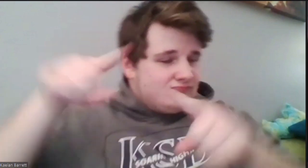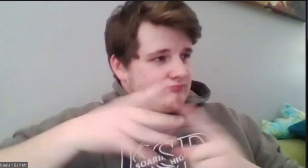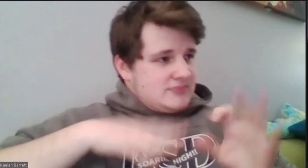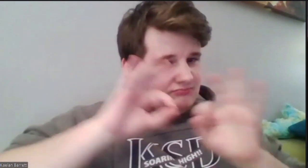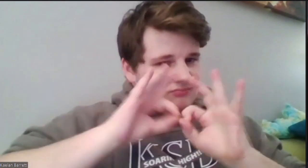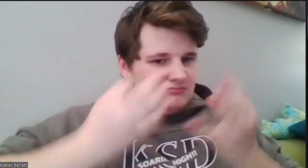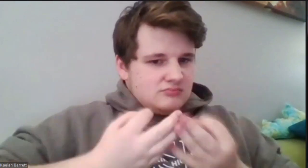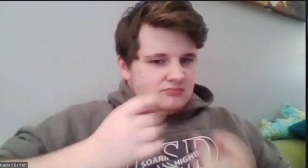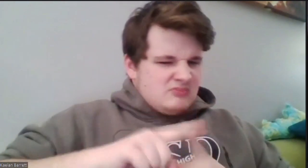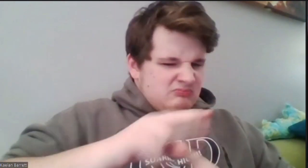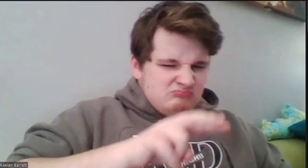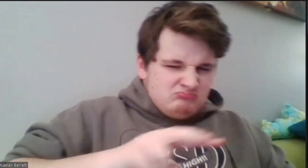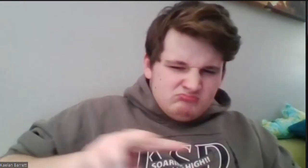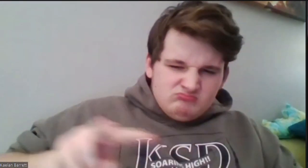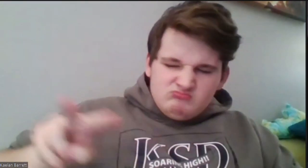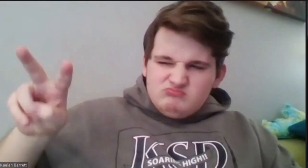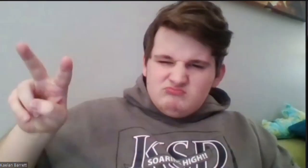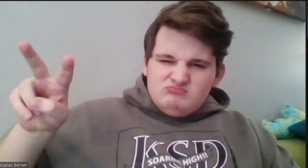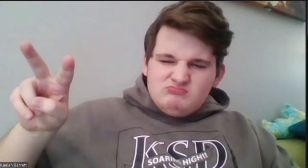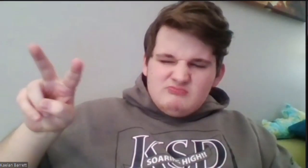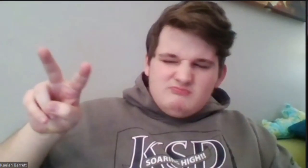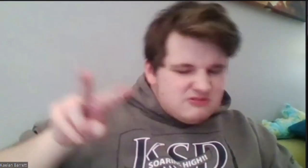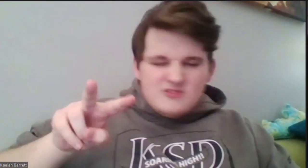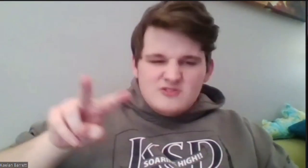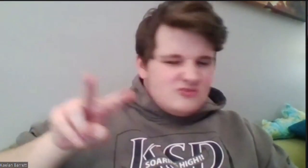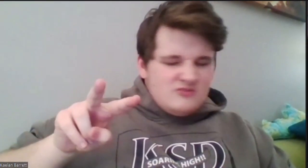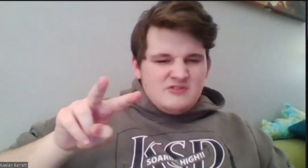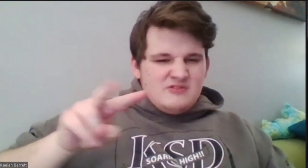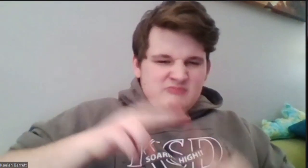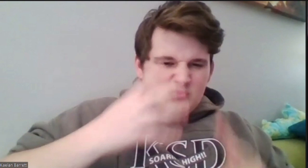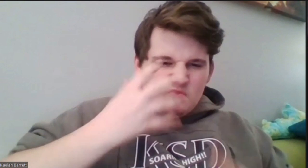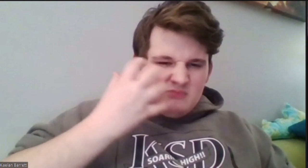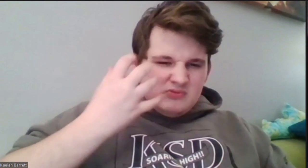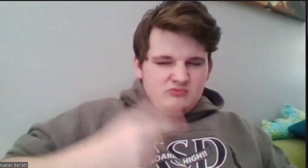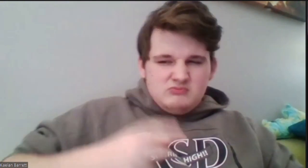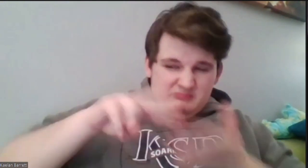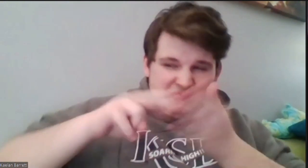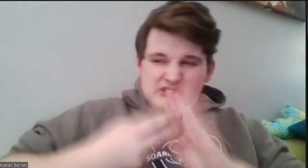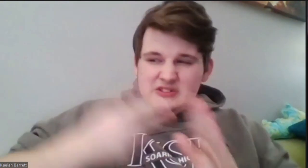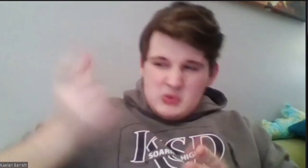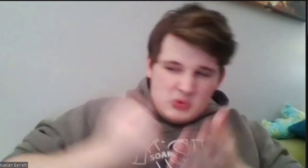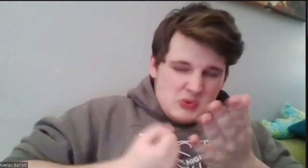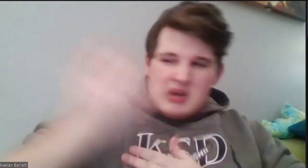I go ahead and be off work? Is that all right? Scrooge looks over at him, says, very grumpily,